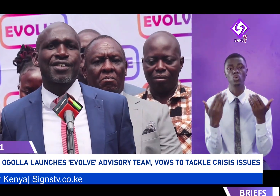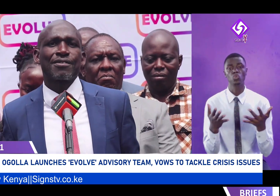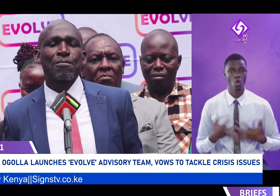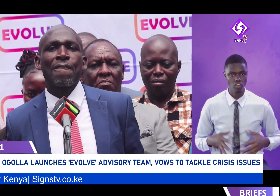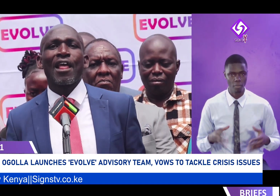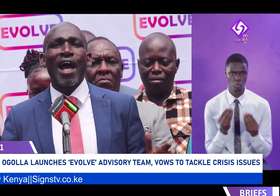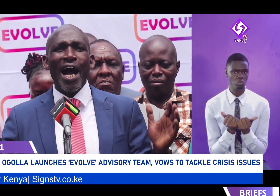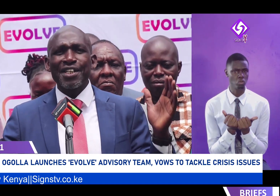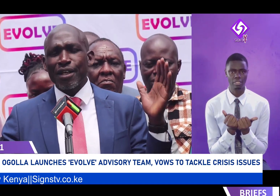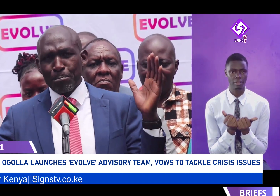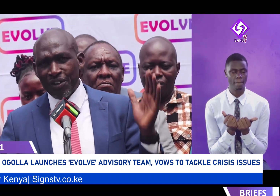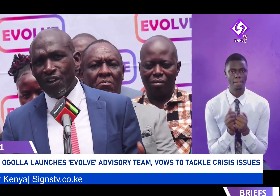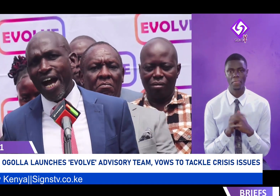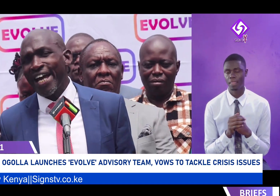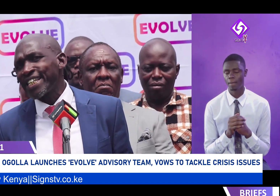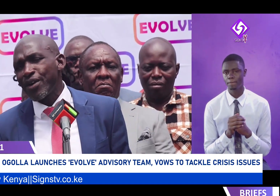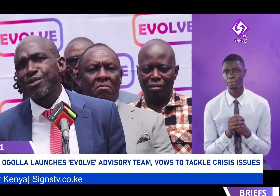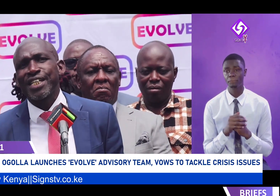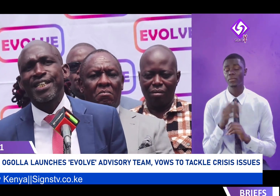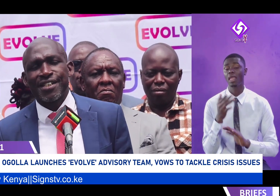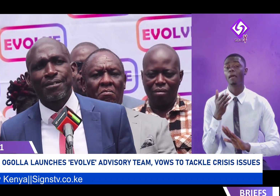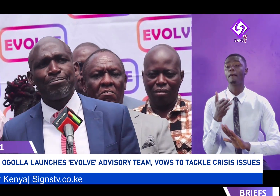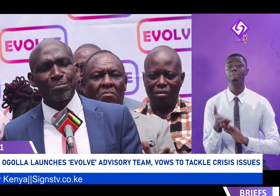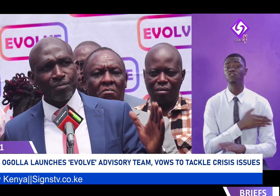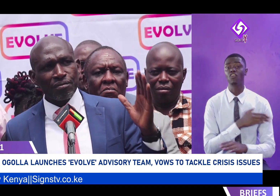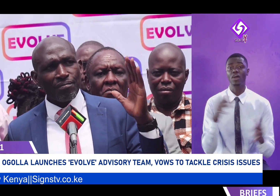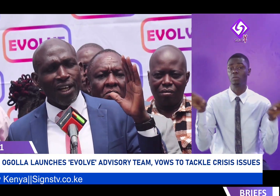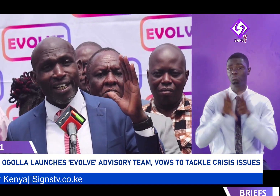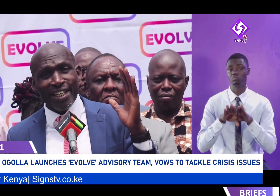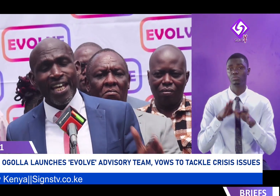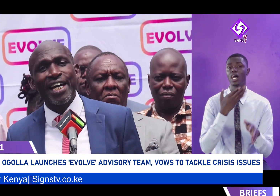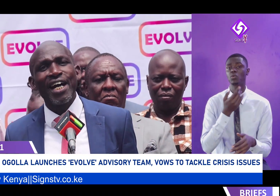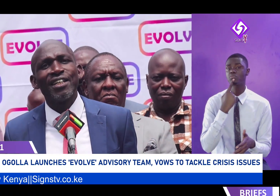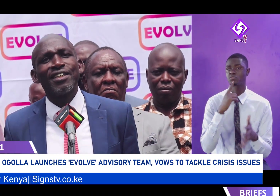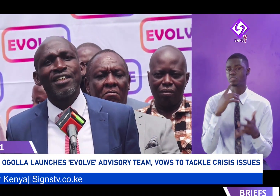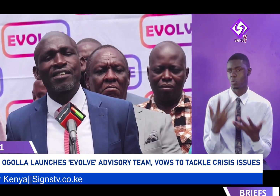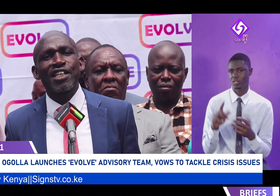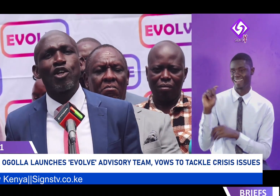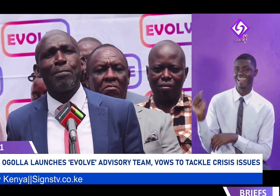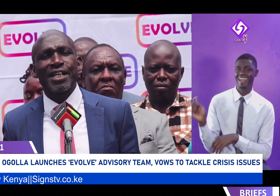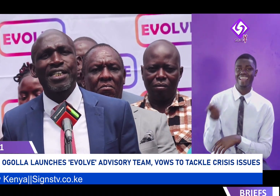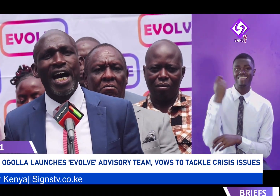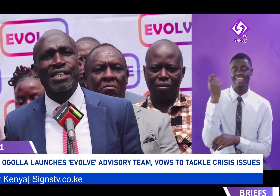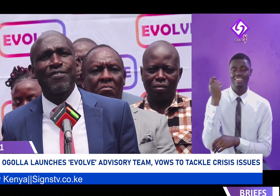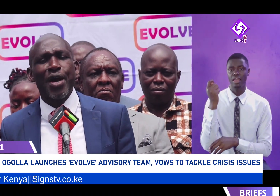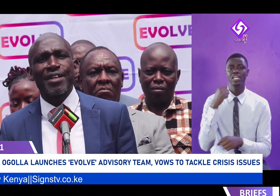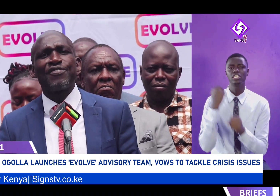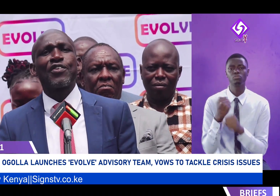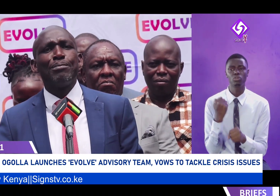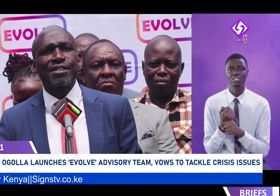solutions. And before I end, I want to say that Kenya is still operating as if we're in the 4th